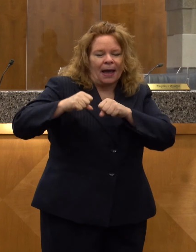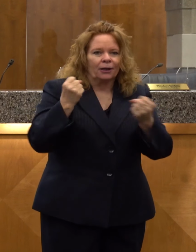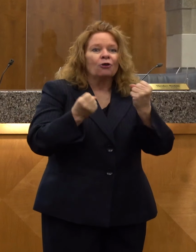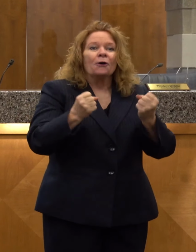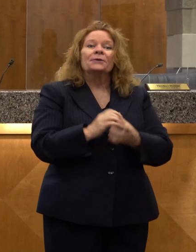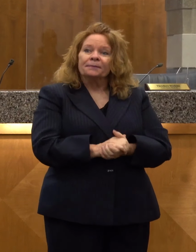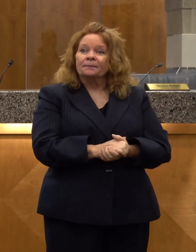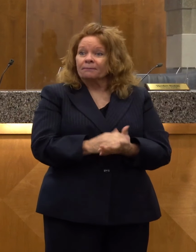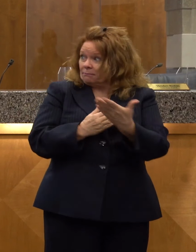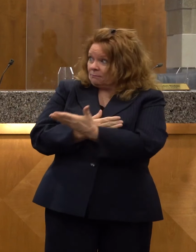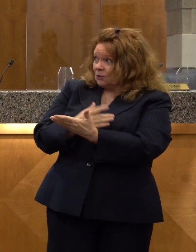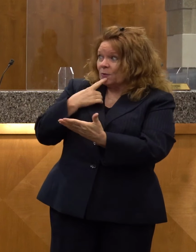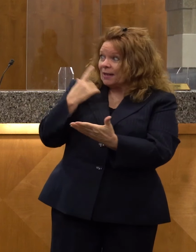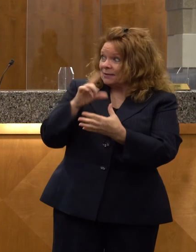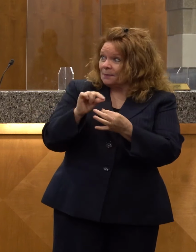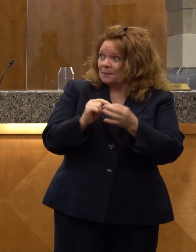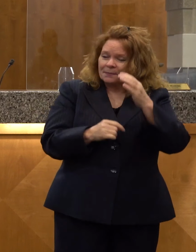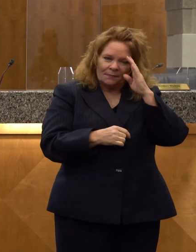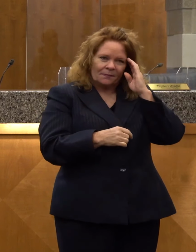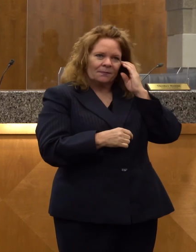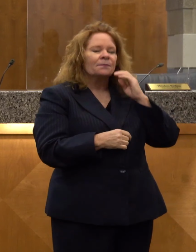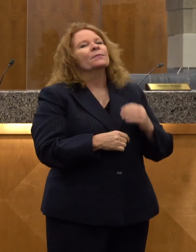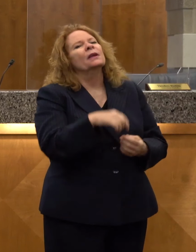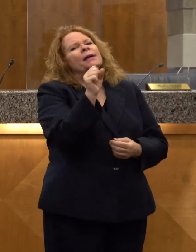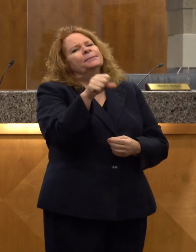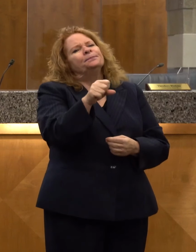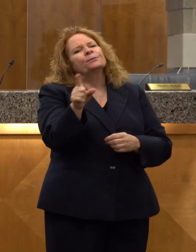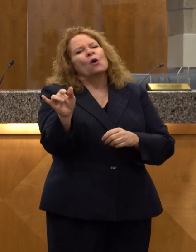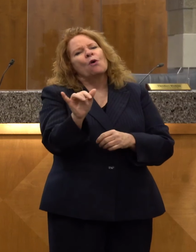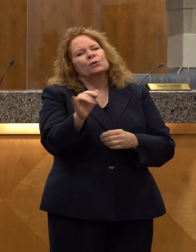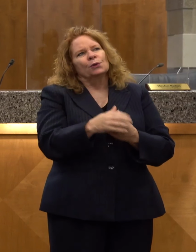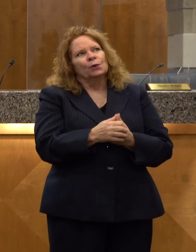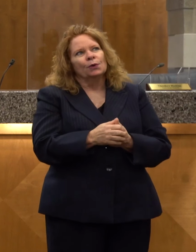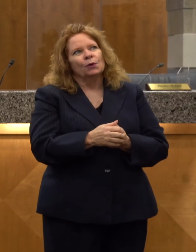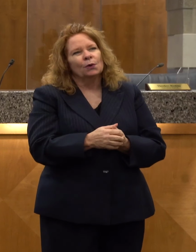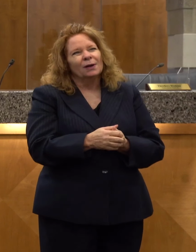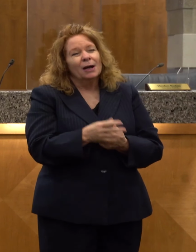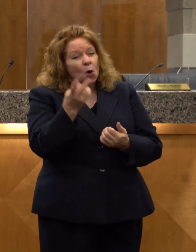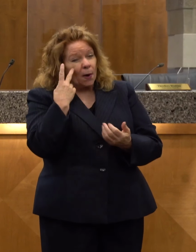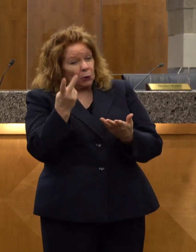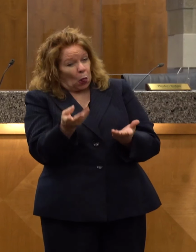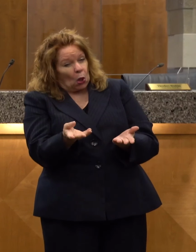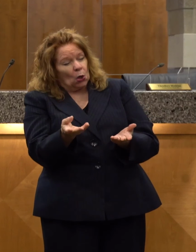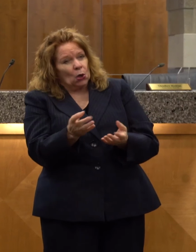cars. You want to say something? Yeah. Also, when you look at it,